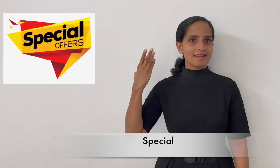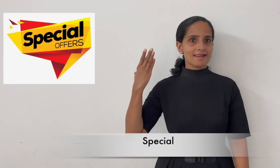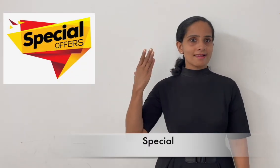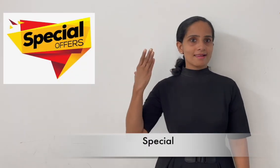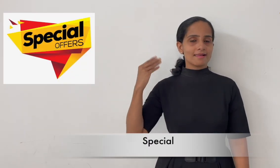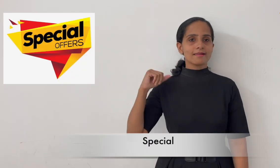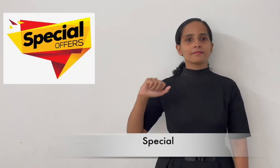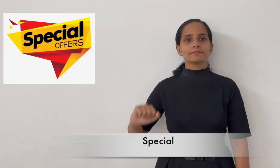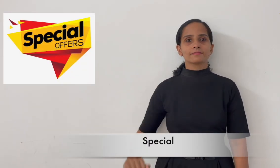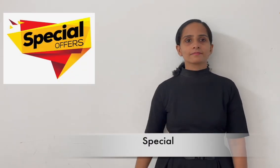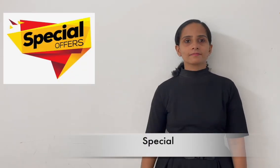Special.